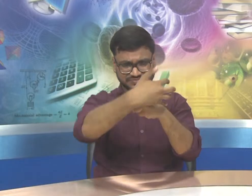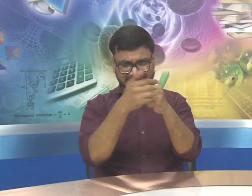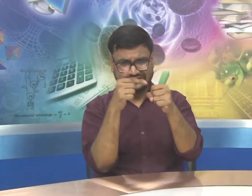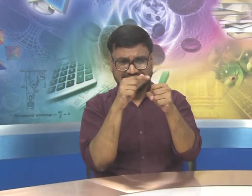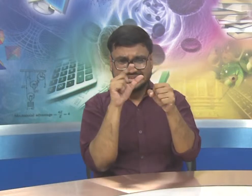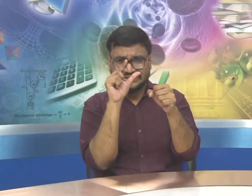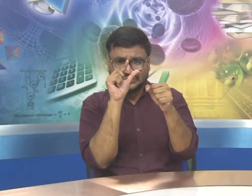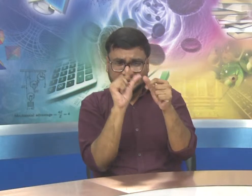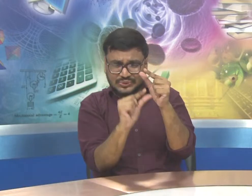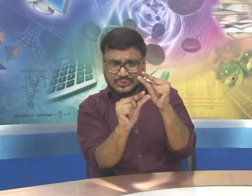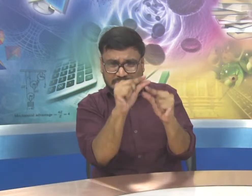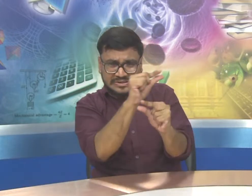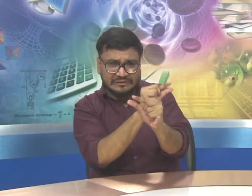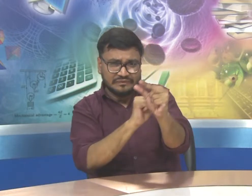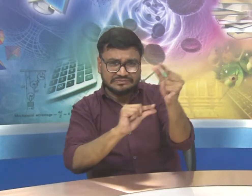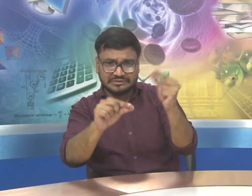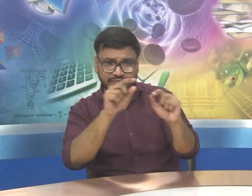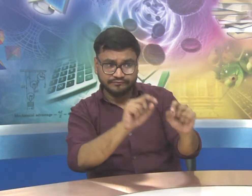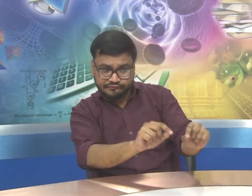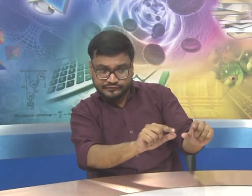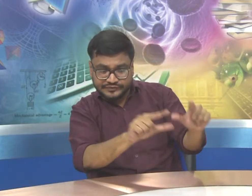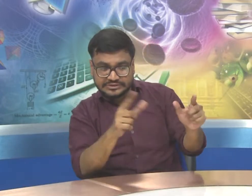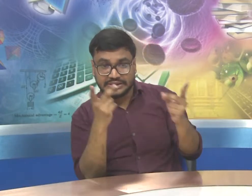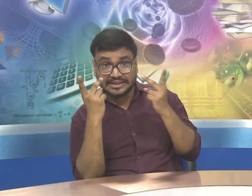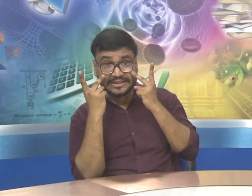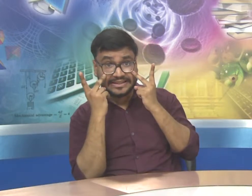You cannot see atoms with your eyes